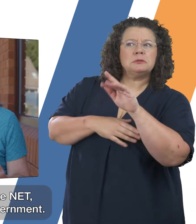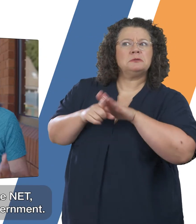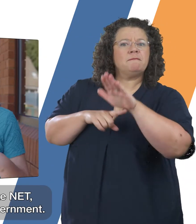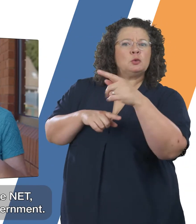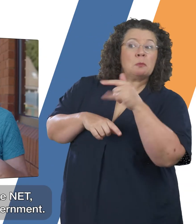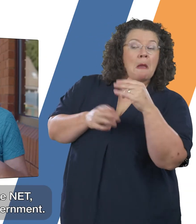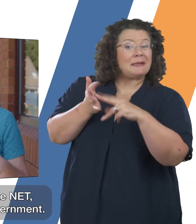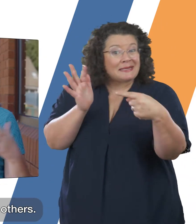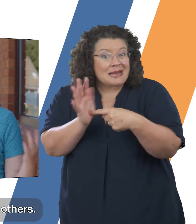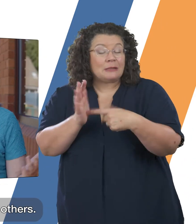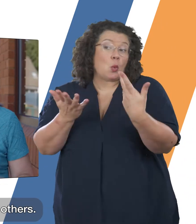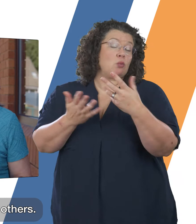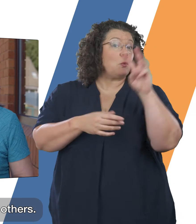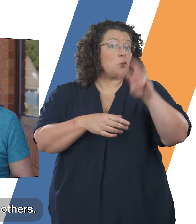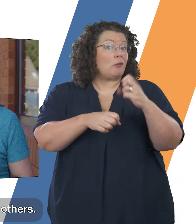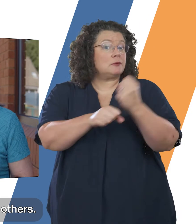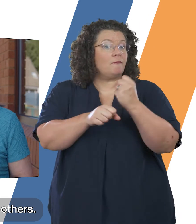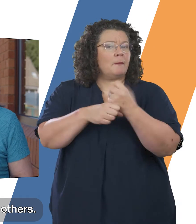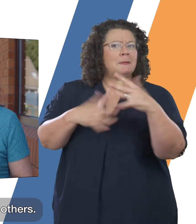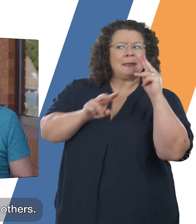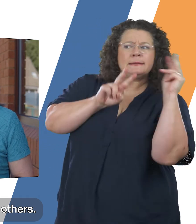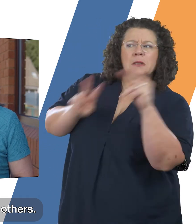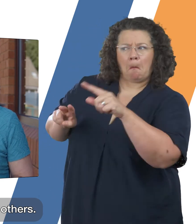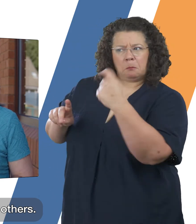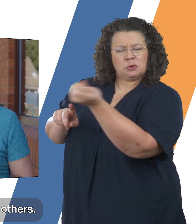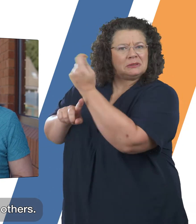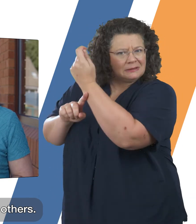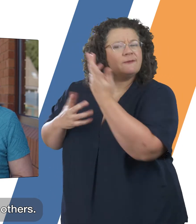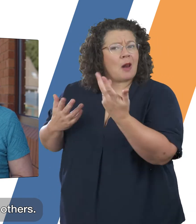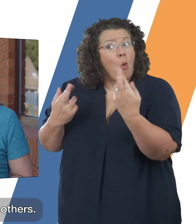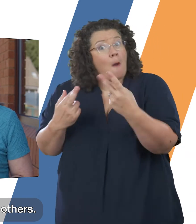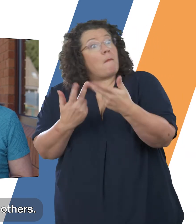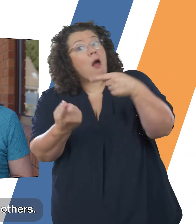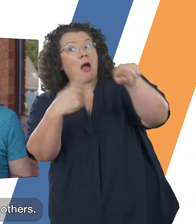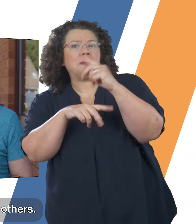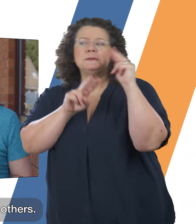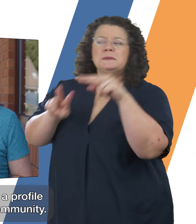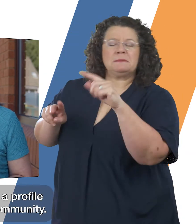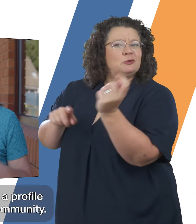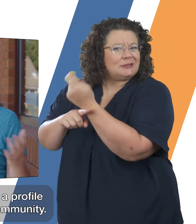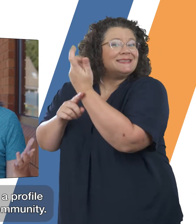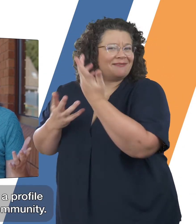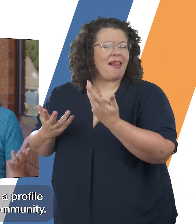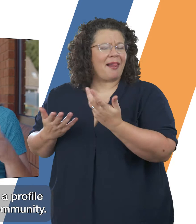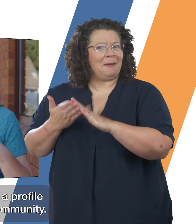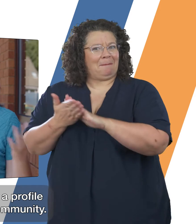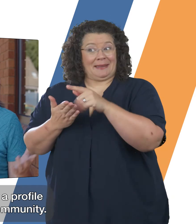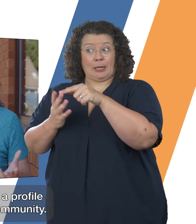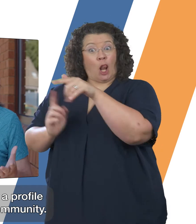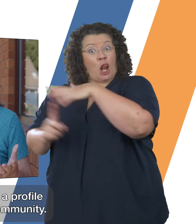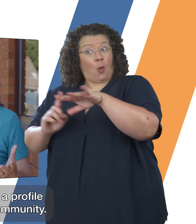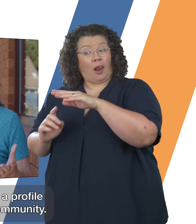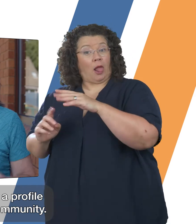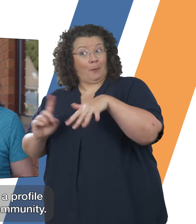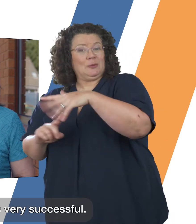NET, like Welsh Government, and we hope others. It's given them a profile in their